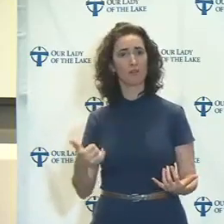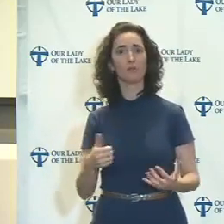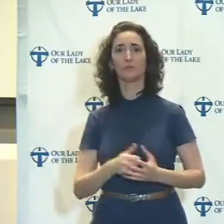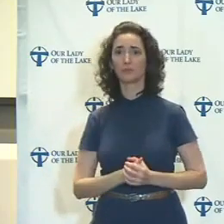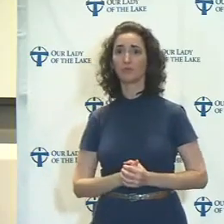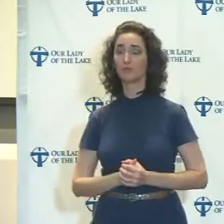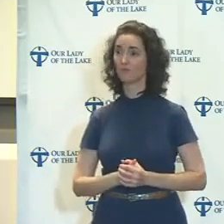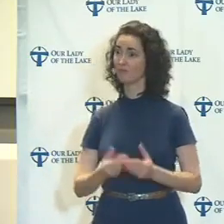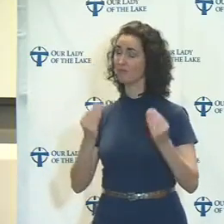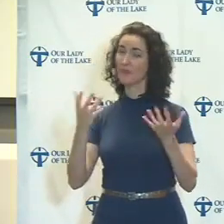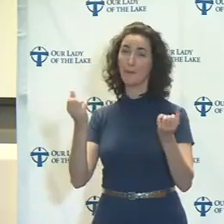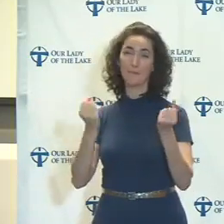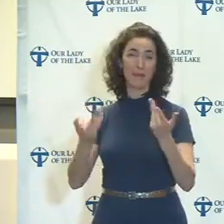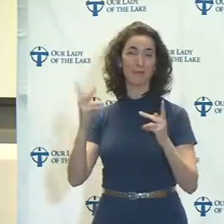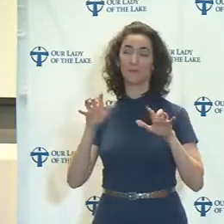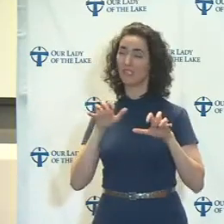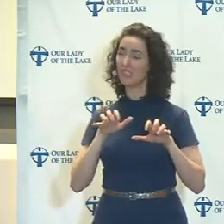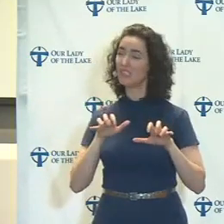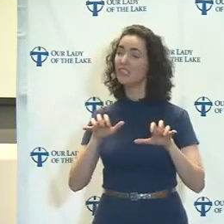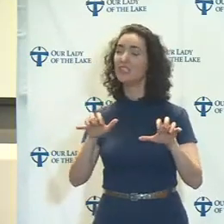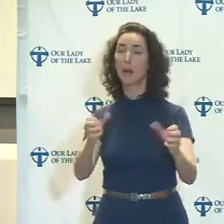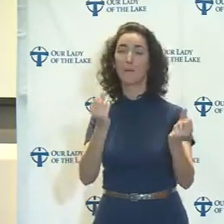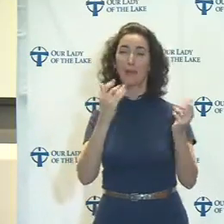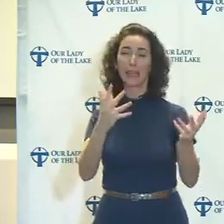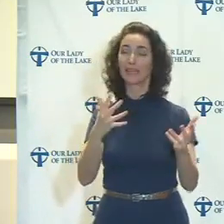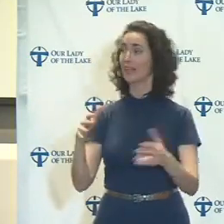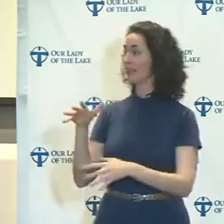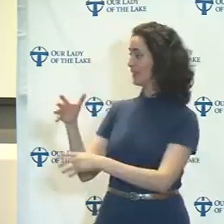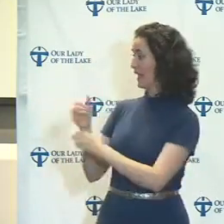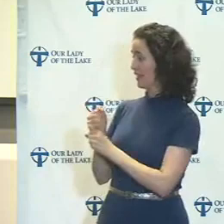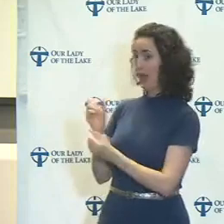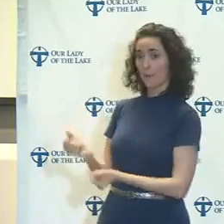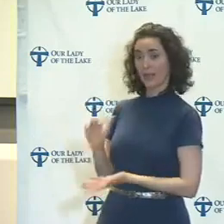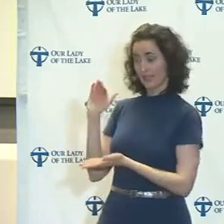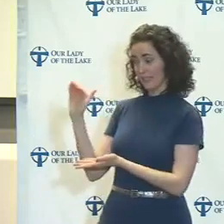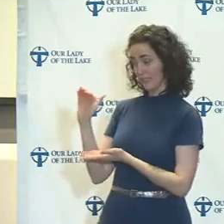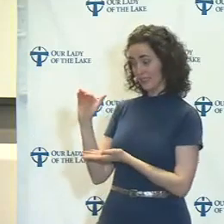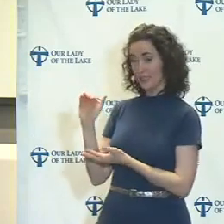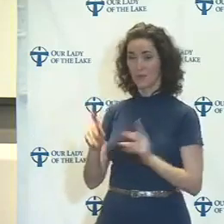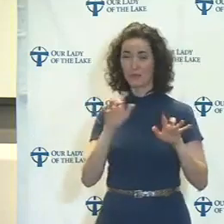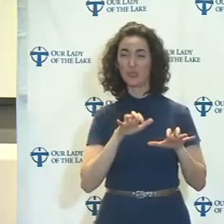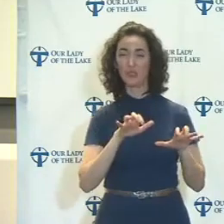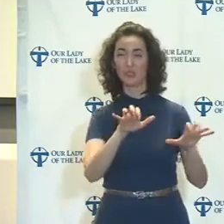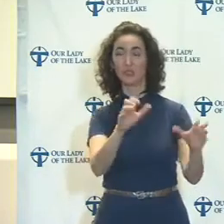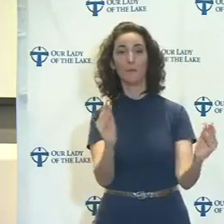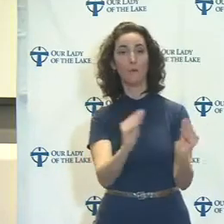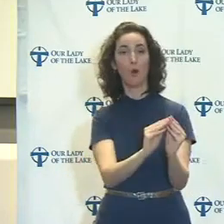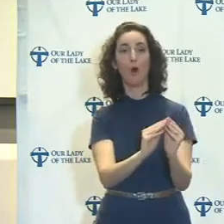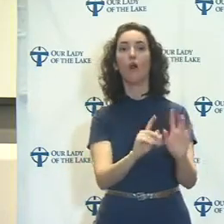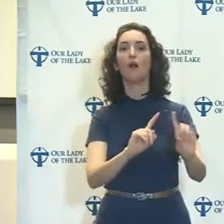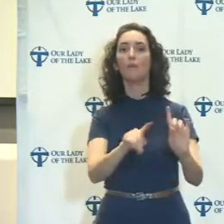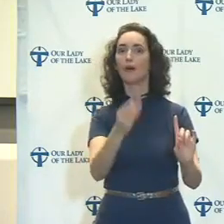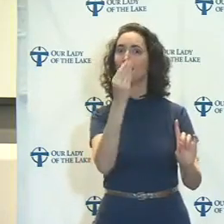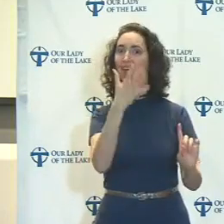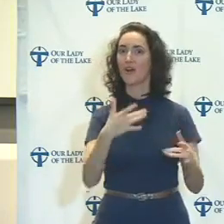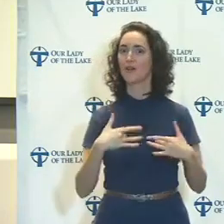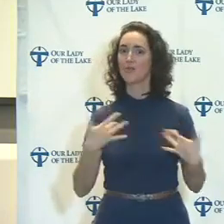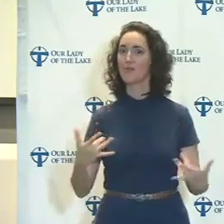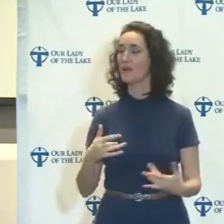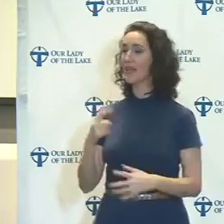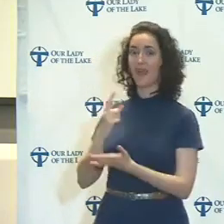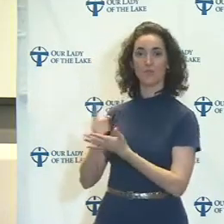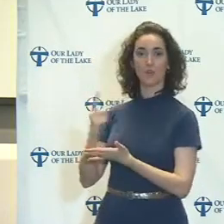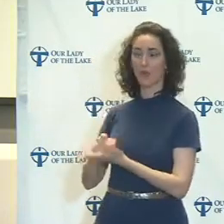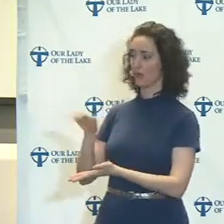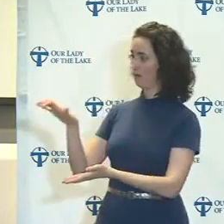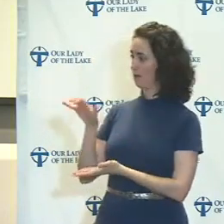We have an awful lot of folks. The demand exceeds supply. The good news is supply is getting better every